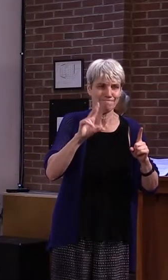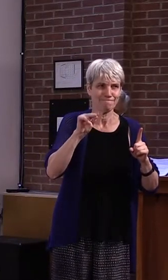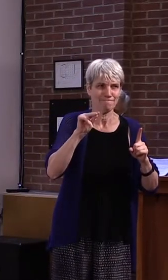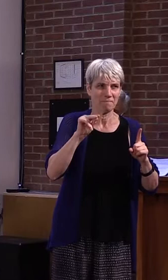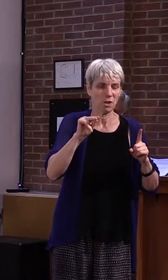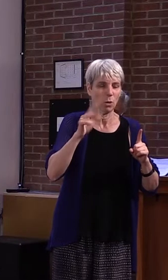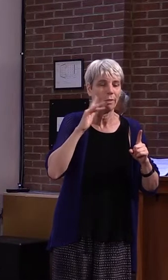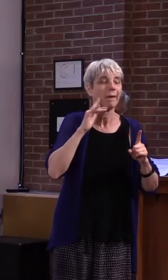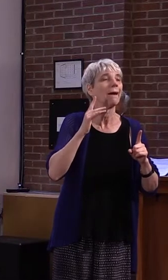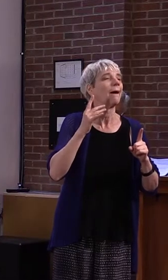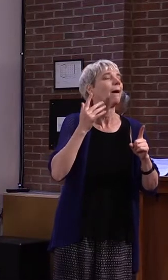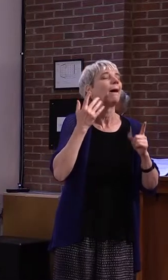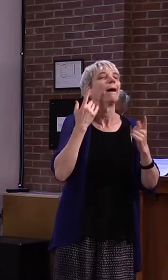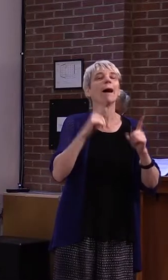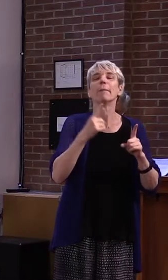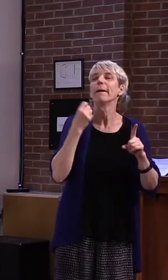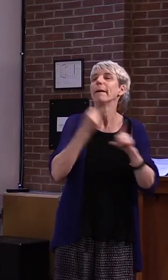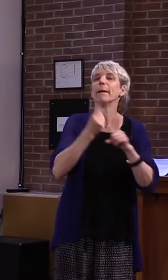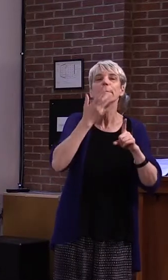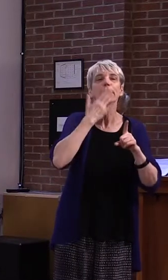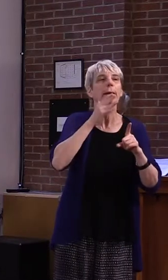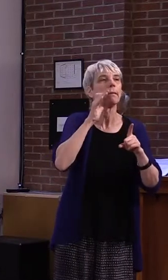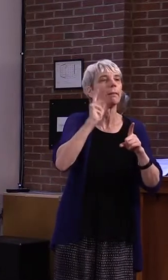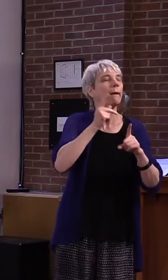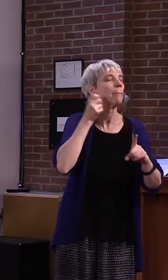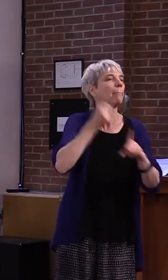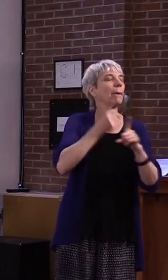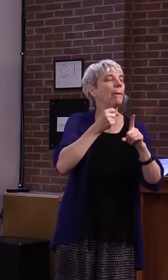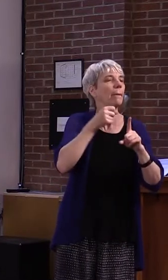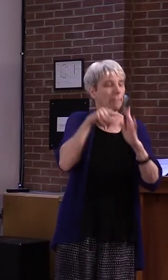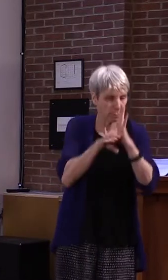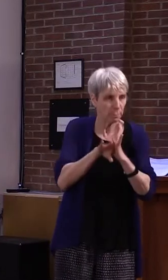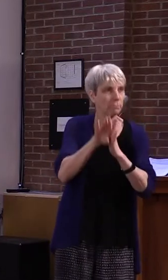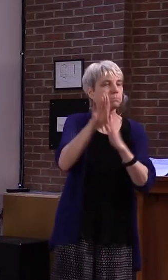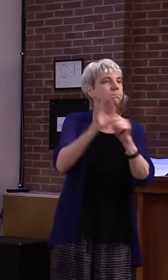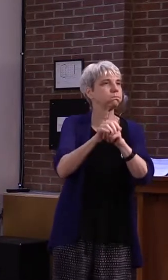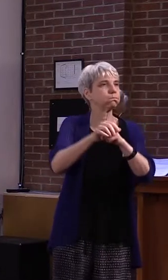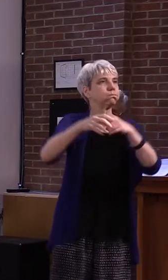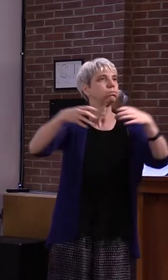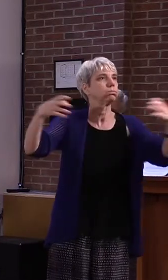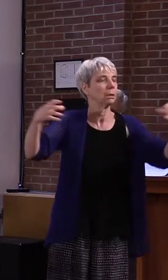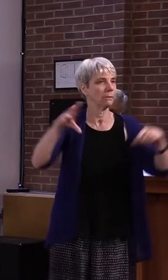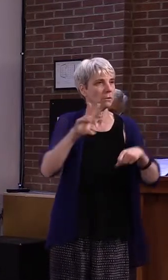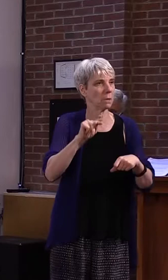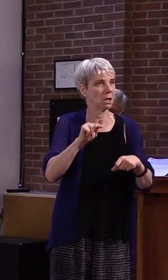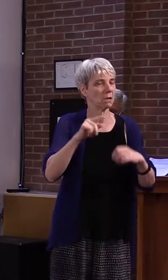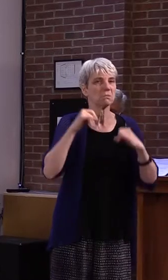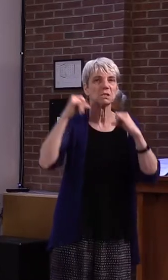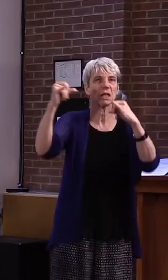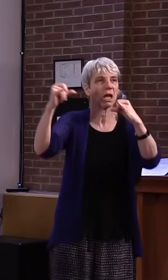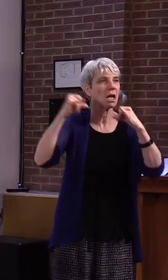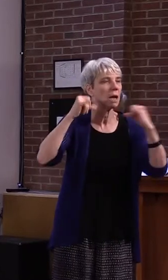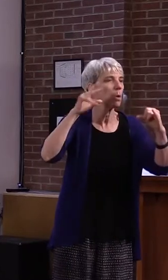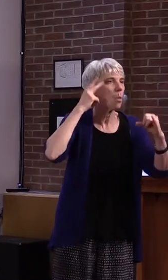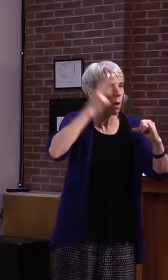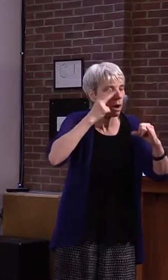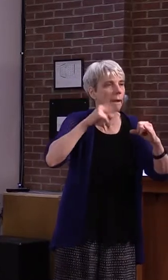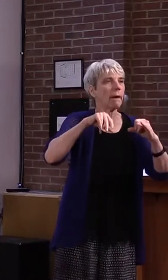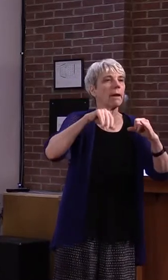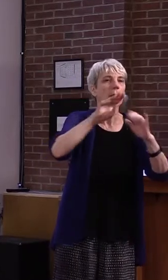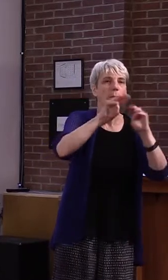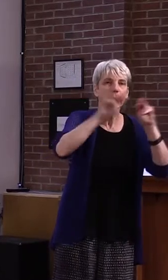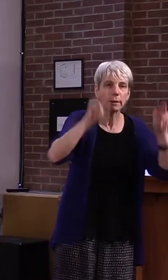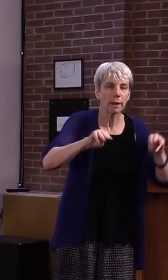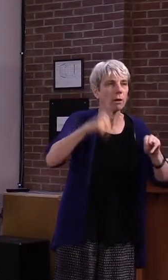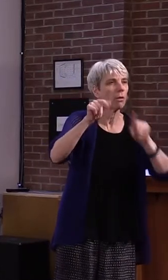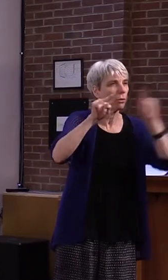just by chance at some point something will happen to make something explode to be much bigger than, say, the Killington incident that the